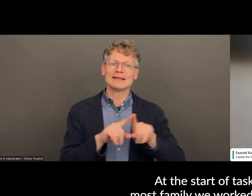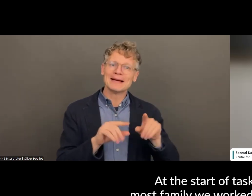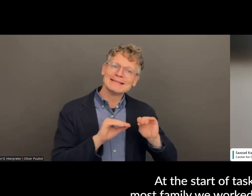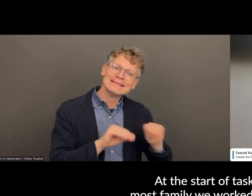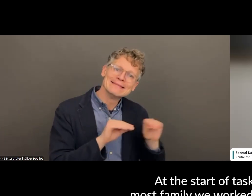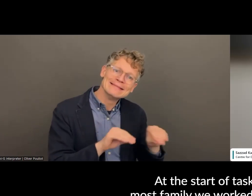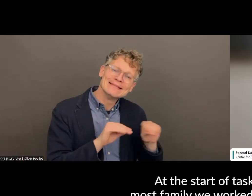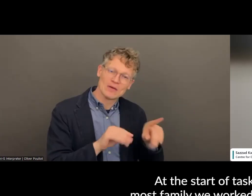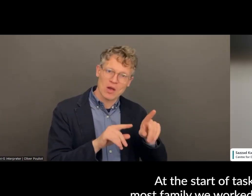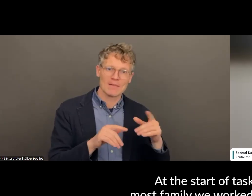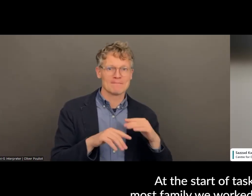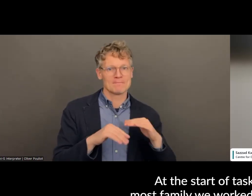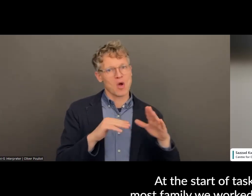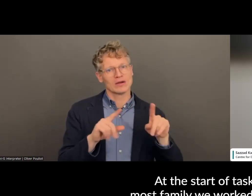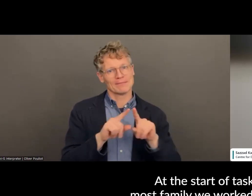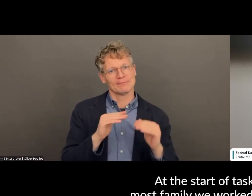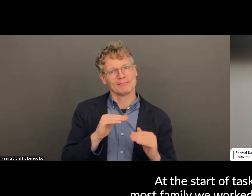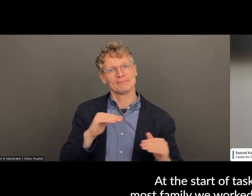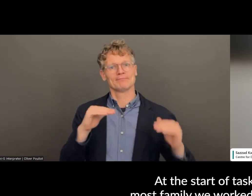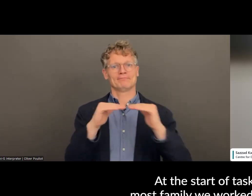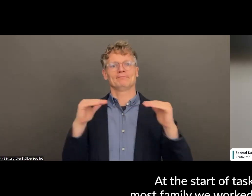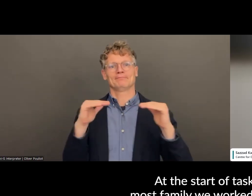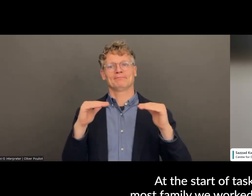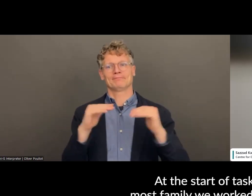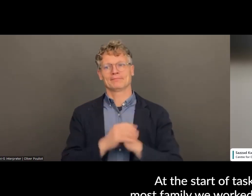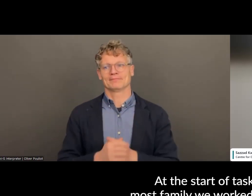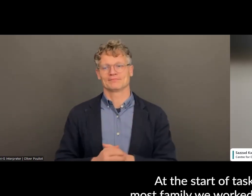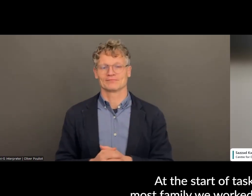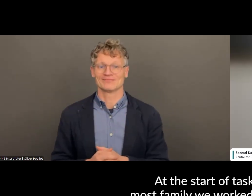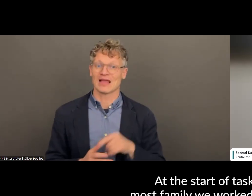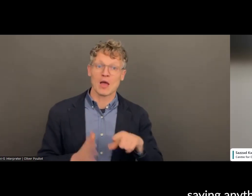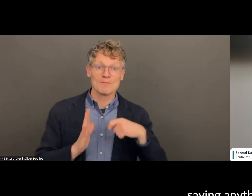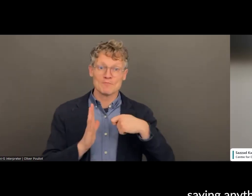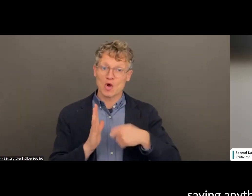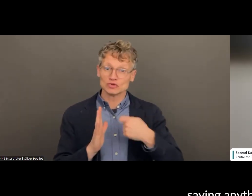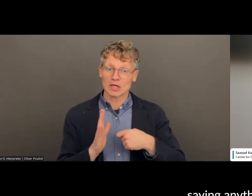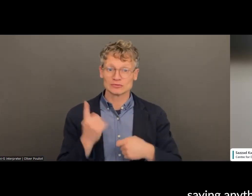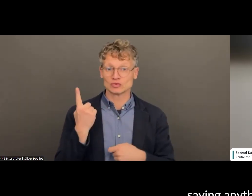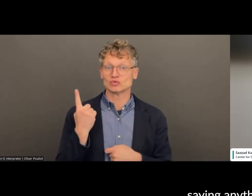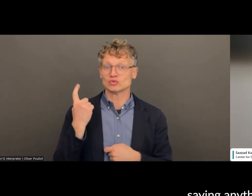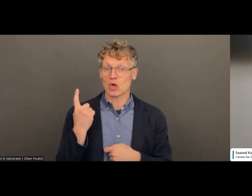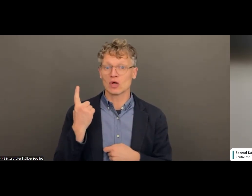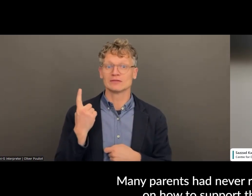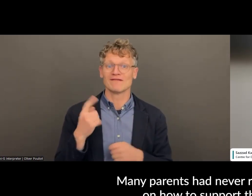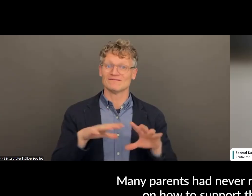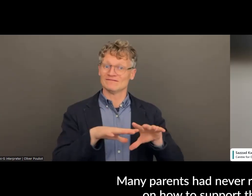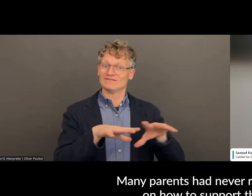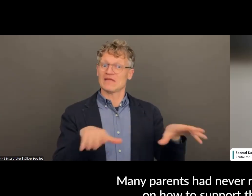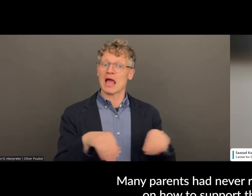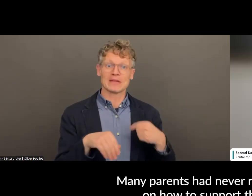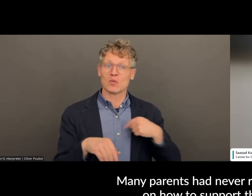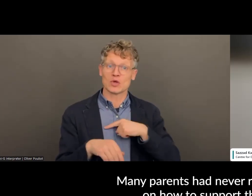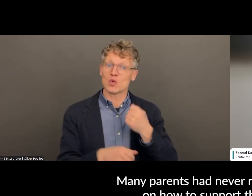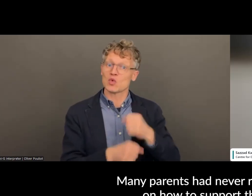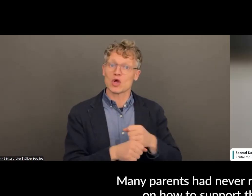of Task Order 45, most family we worked with were not saying anything. Many